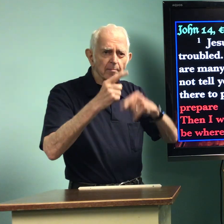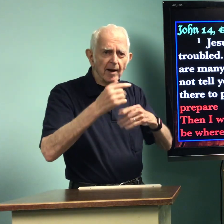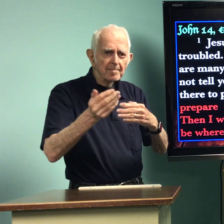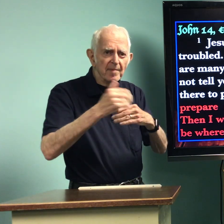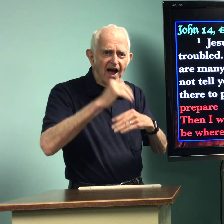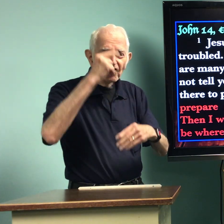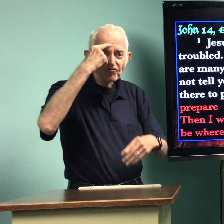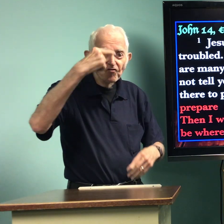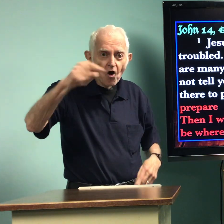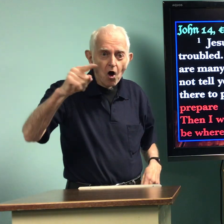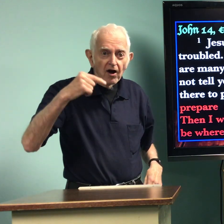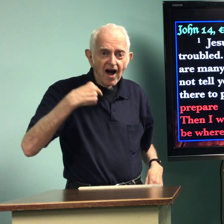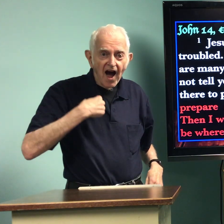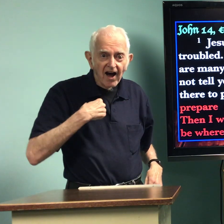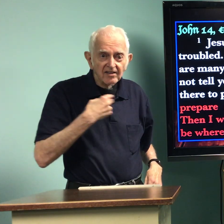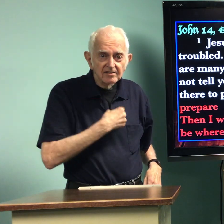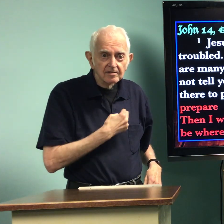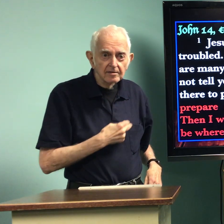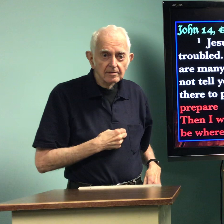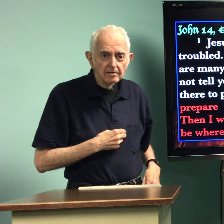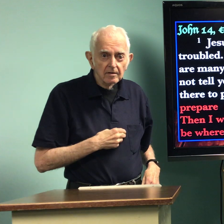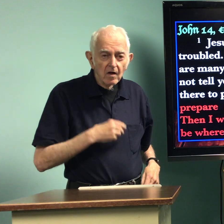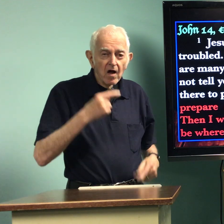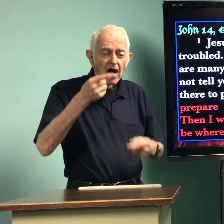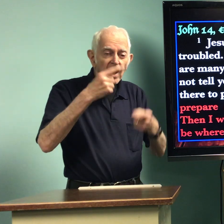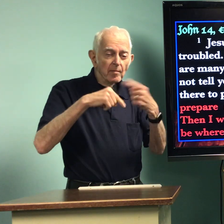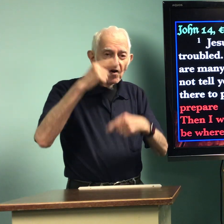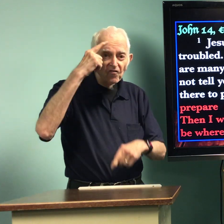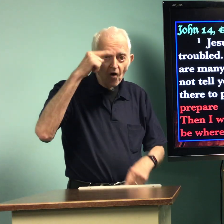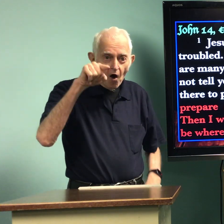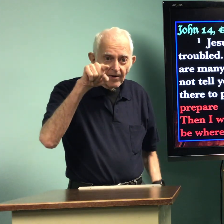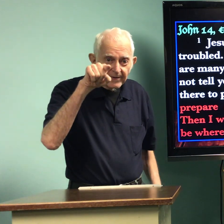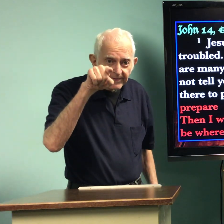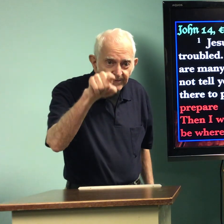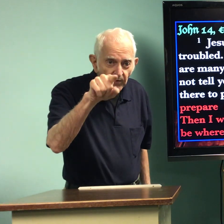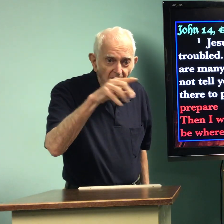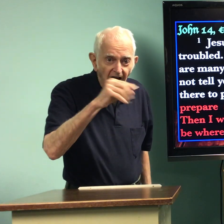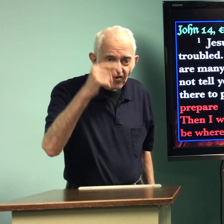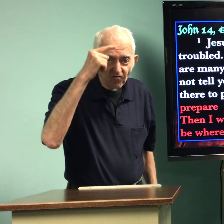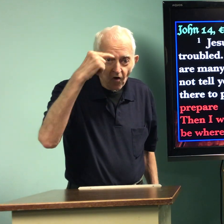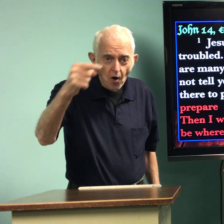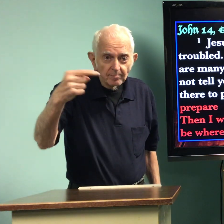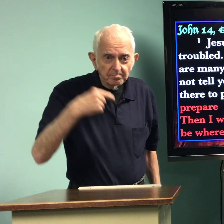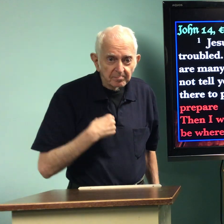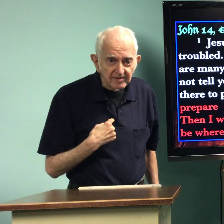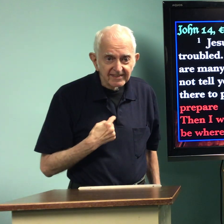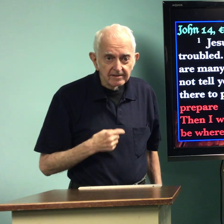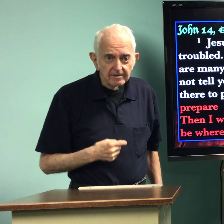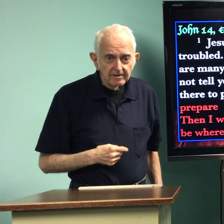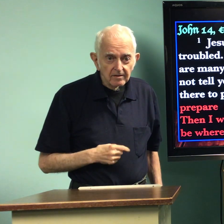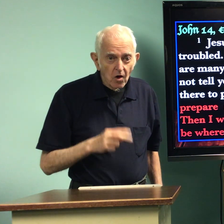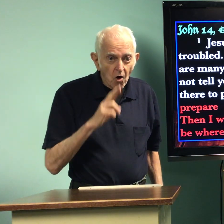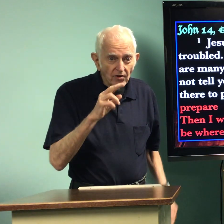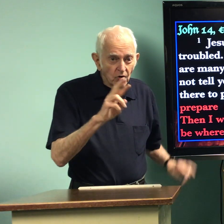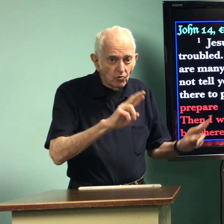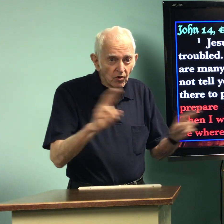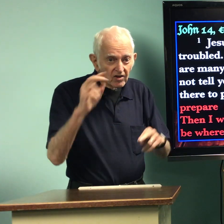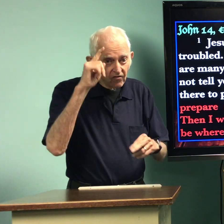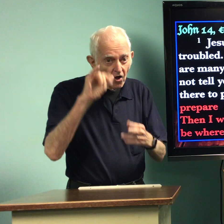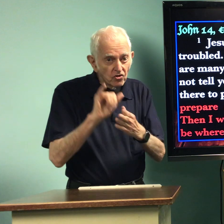Jesus is coming back for us, coming for you and for me. Are you ready